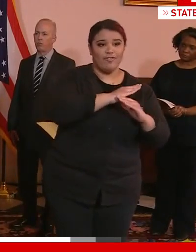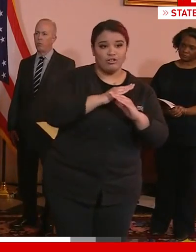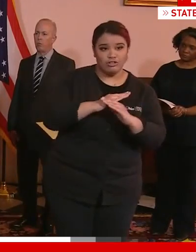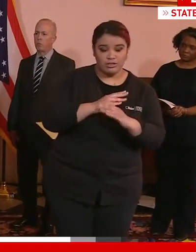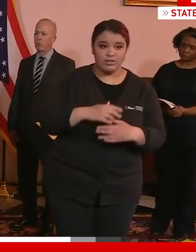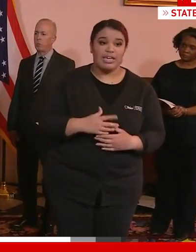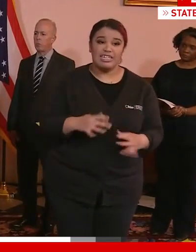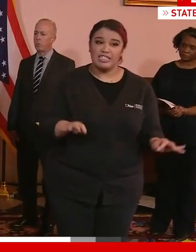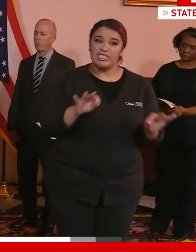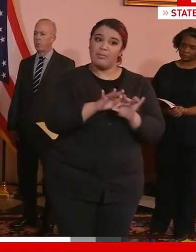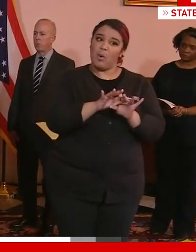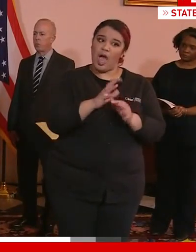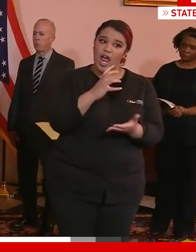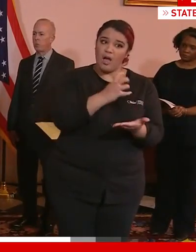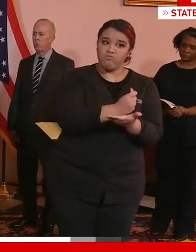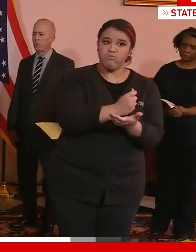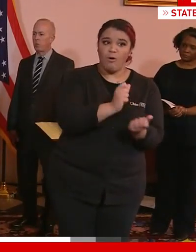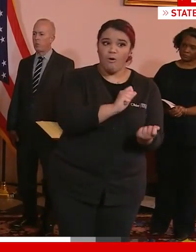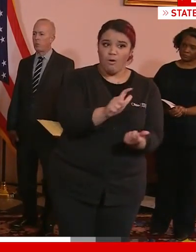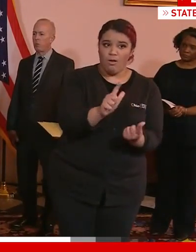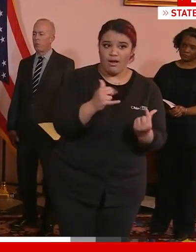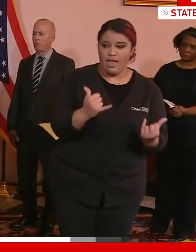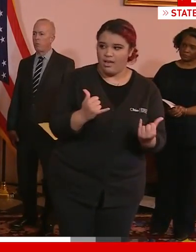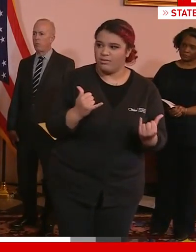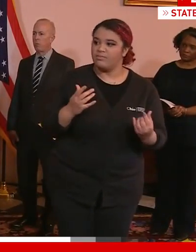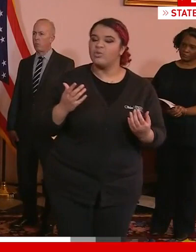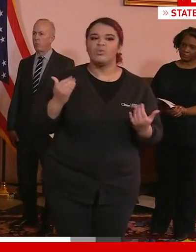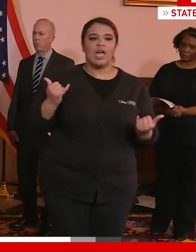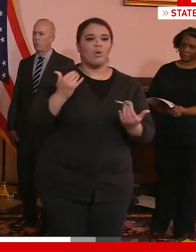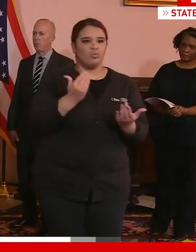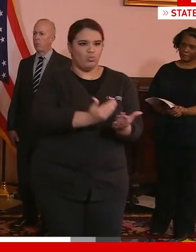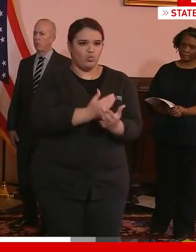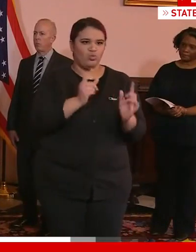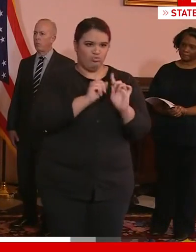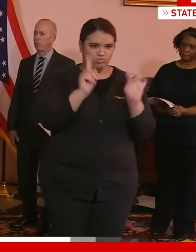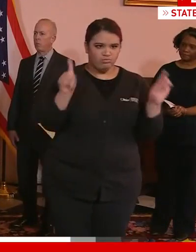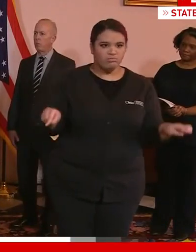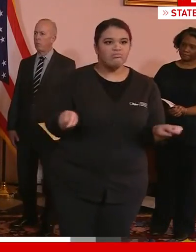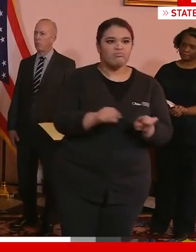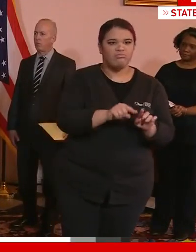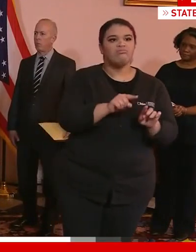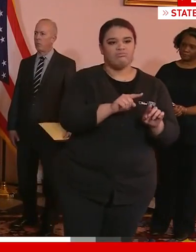now. So if we could bring up a second chart here.